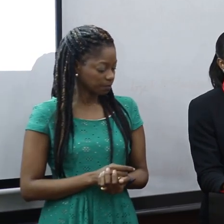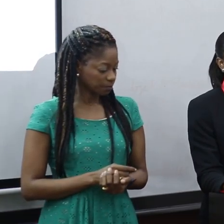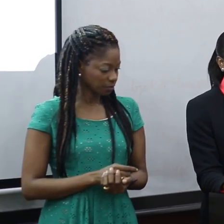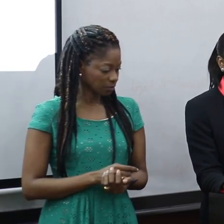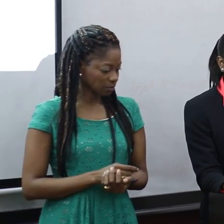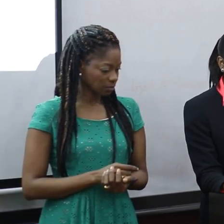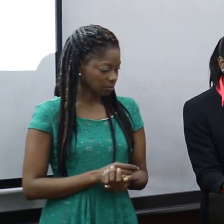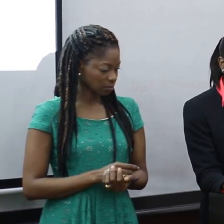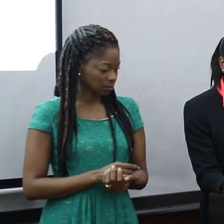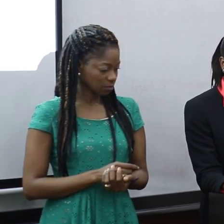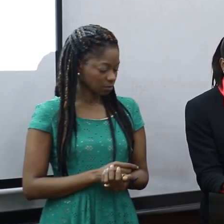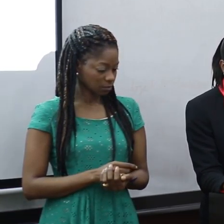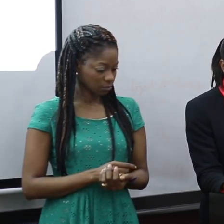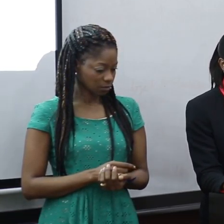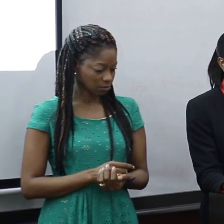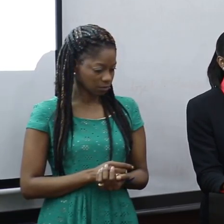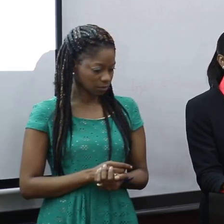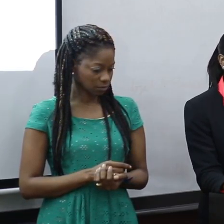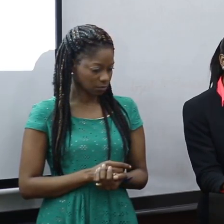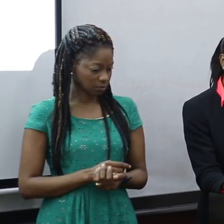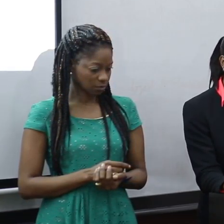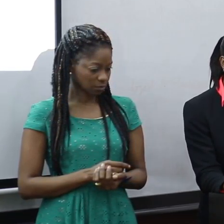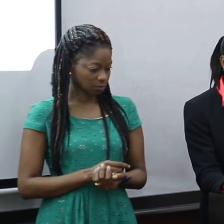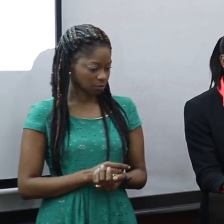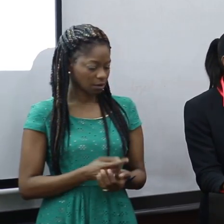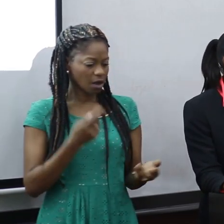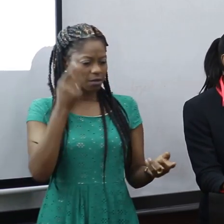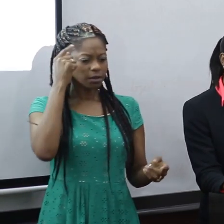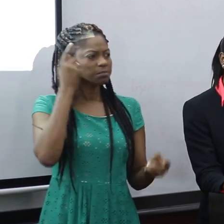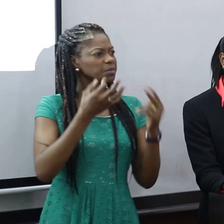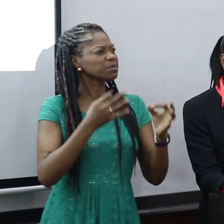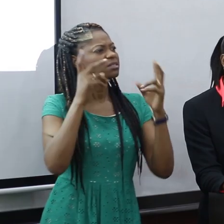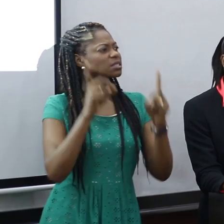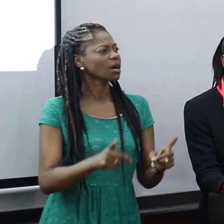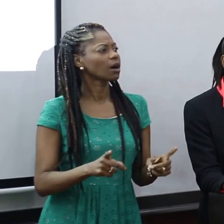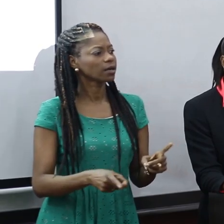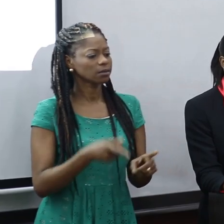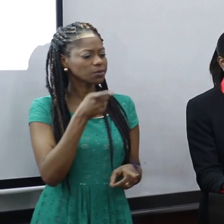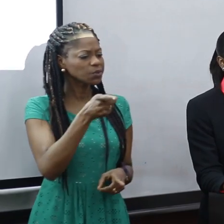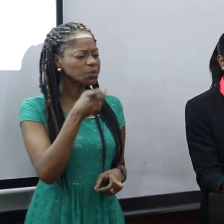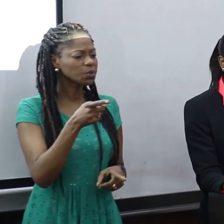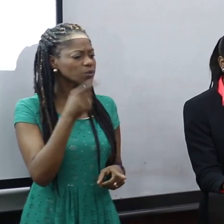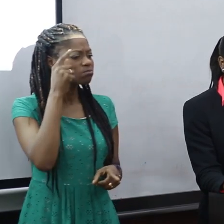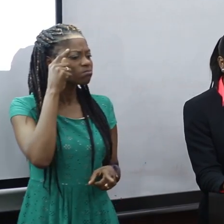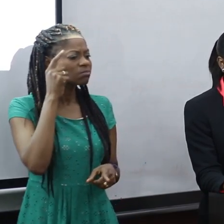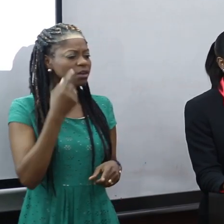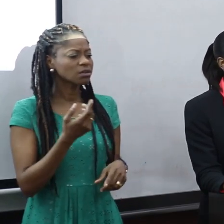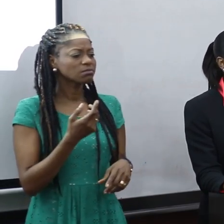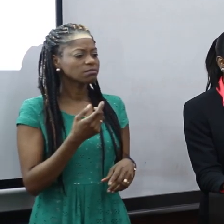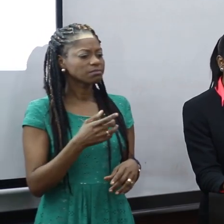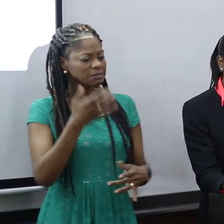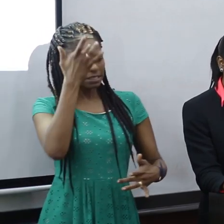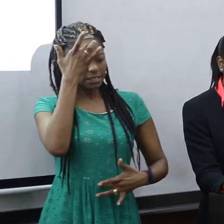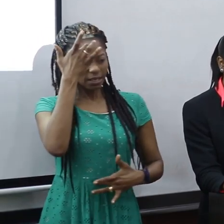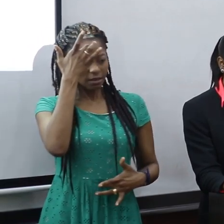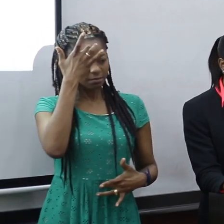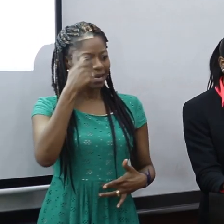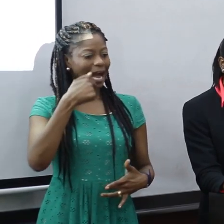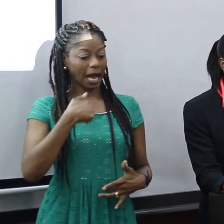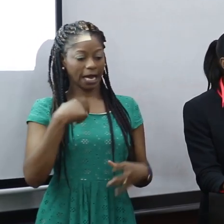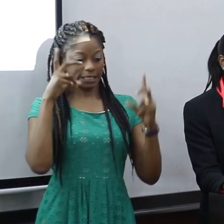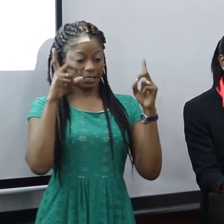an undesirable inclusion because, as has been demonstrated by several studies, psychiatrists and other medical